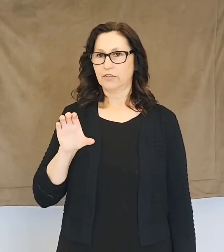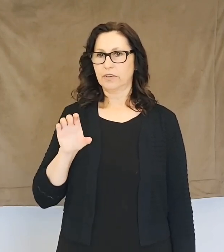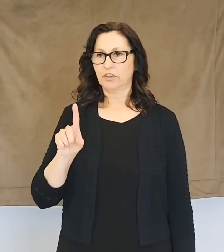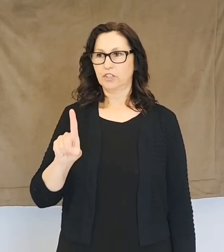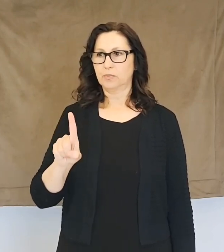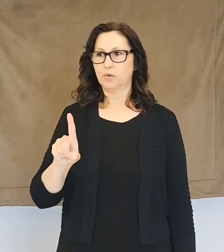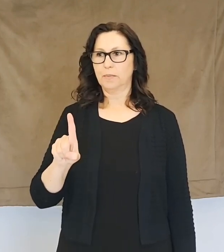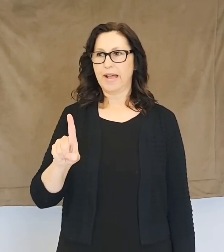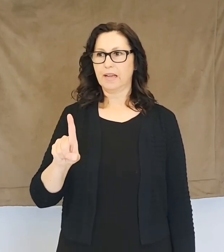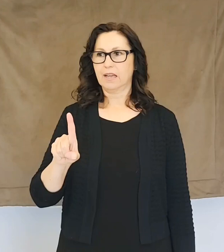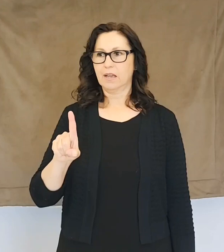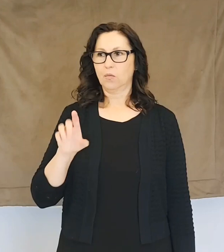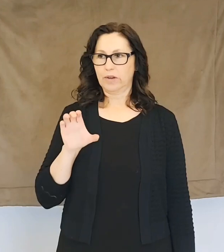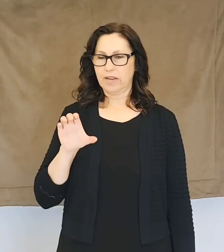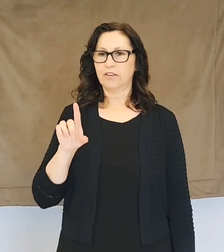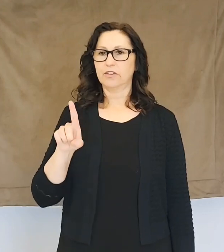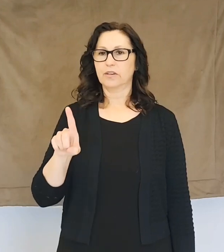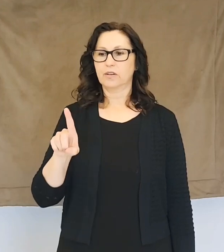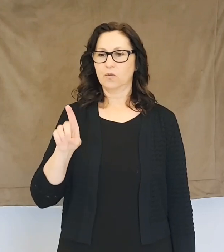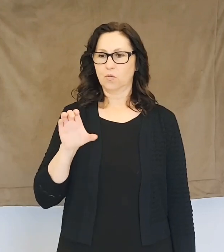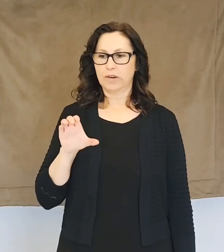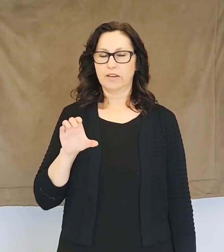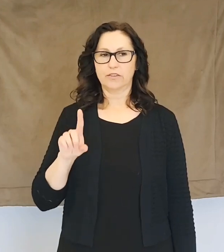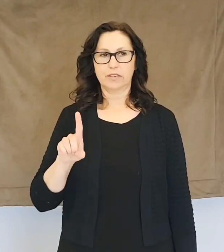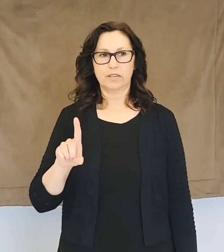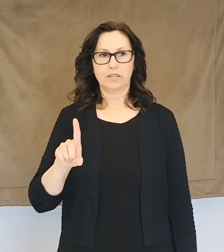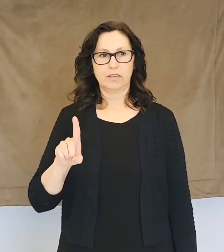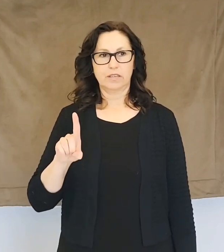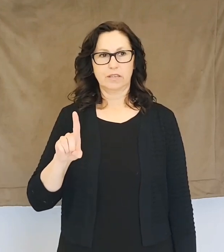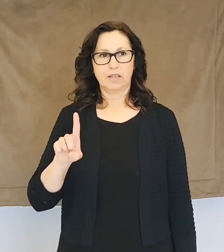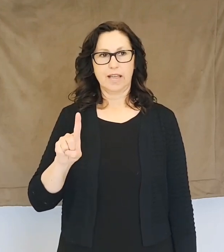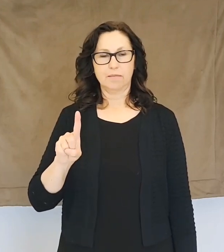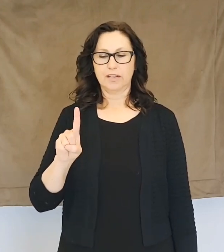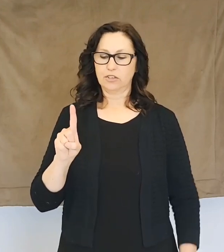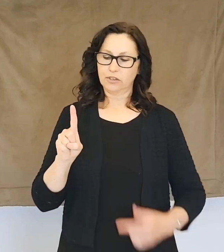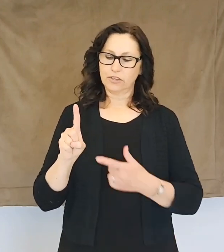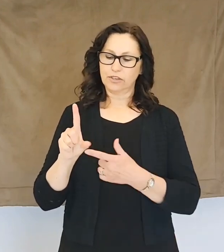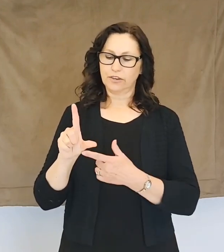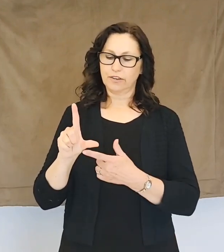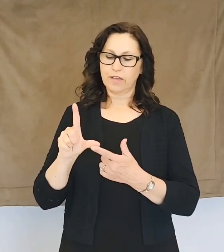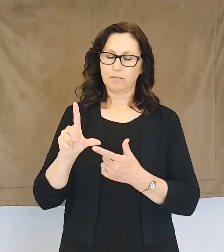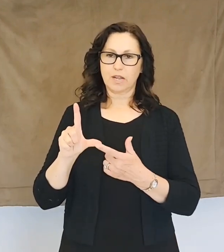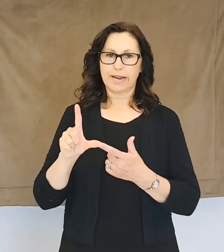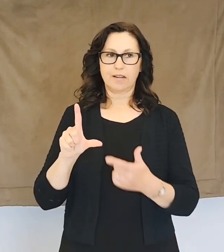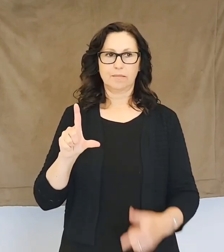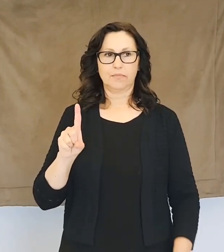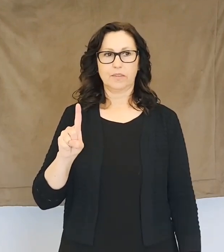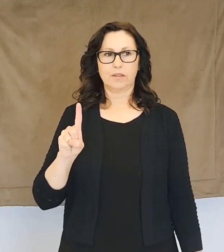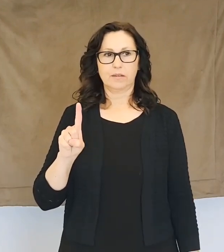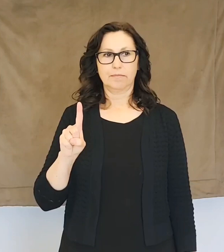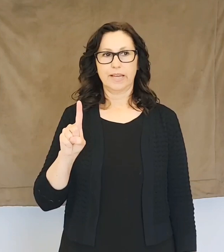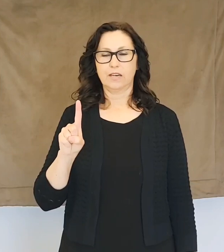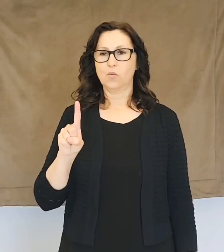100, you just pull back. 100, 100. And make sure your thumb's not out. Make it a